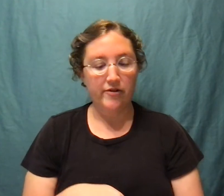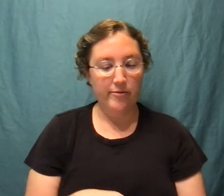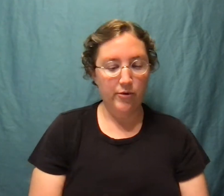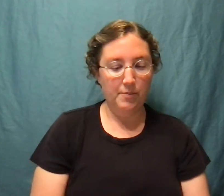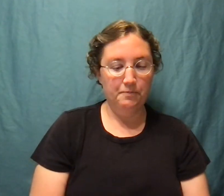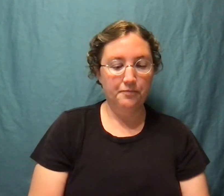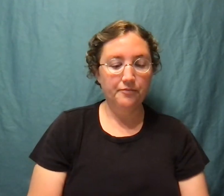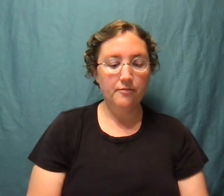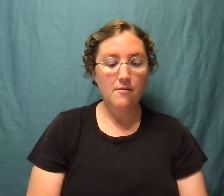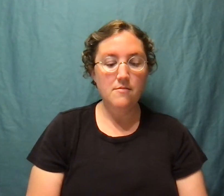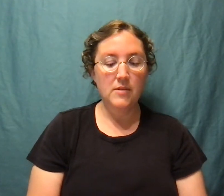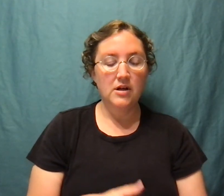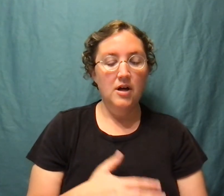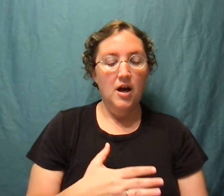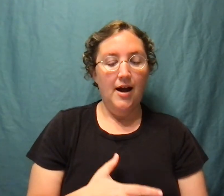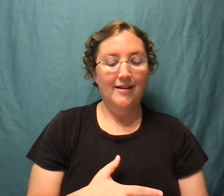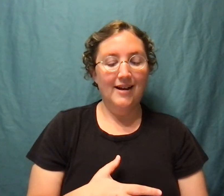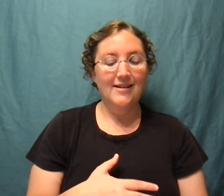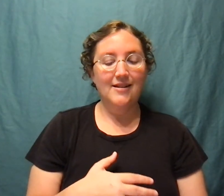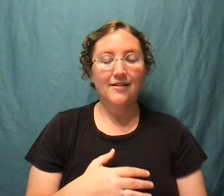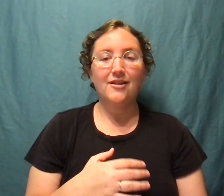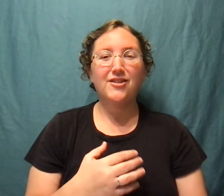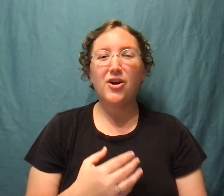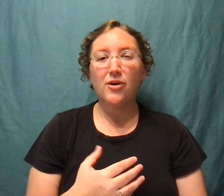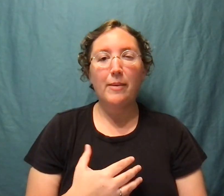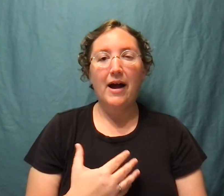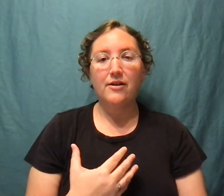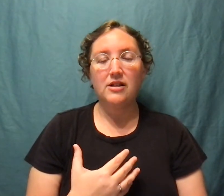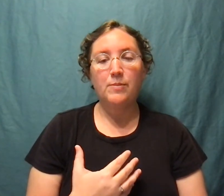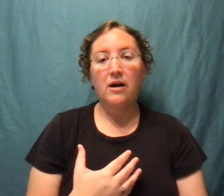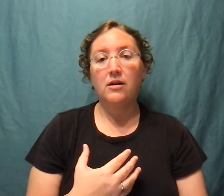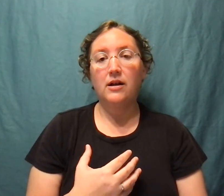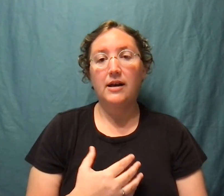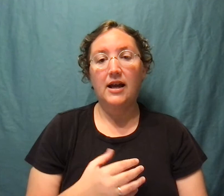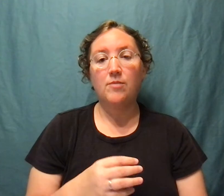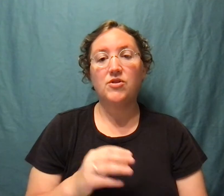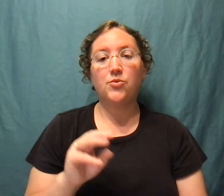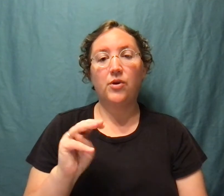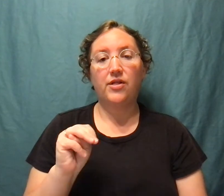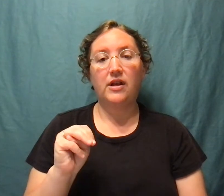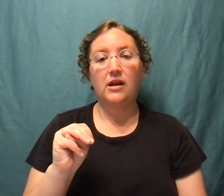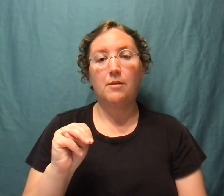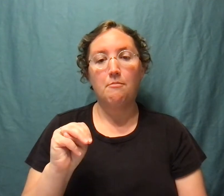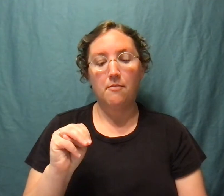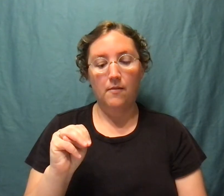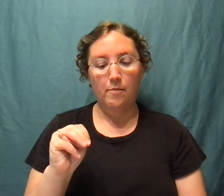for it. And last, a little note on how to spell names with the